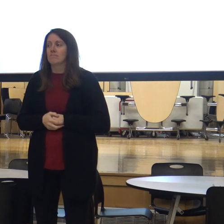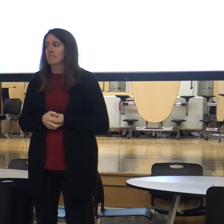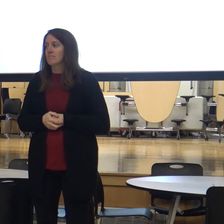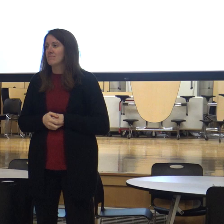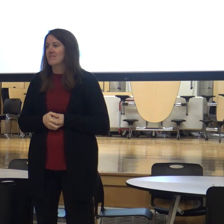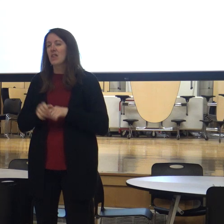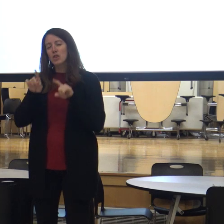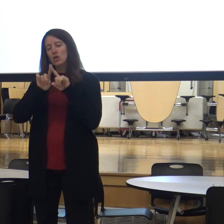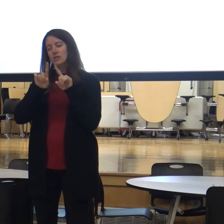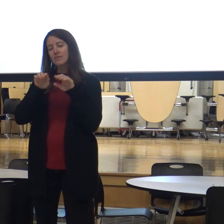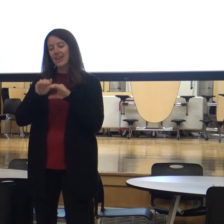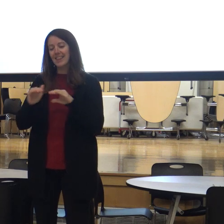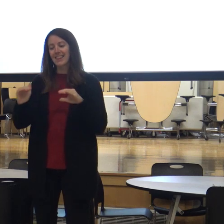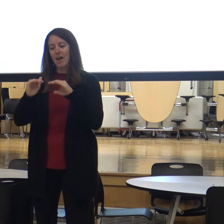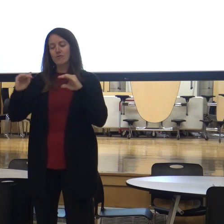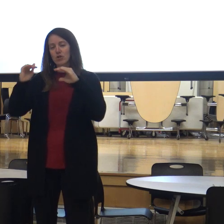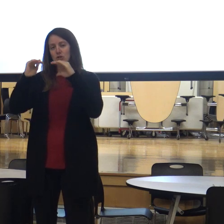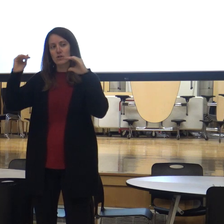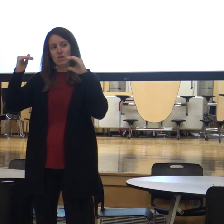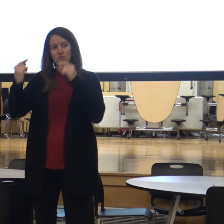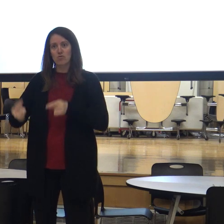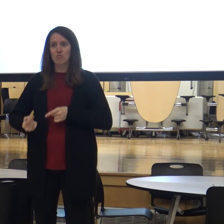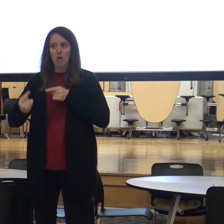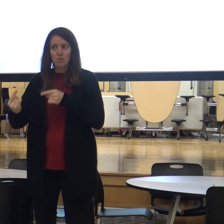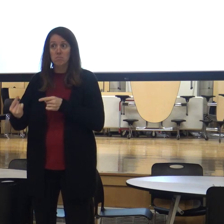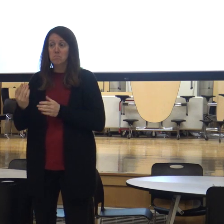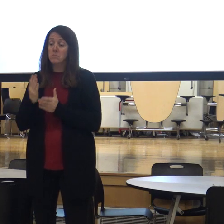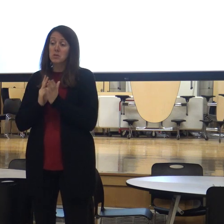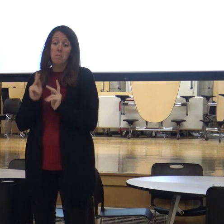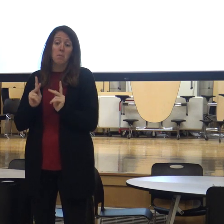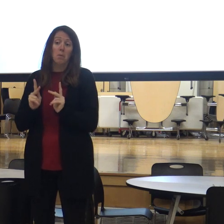There's different levels of struggle. Some people need a little bit of help.